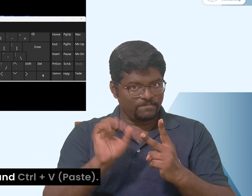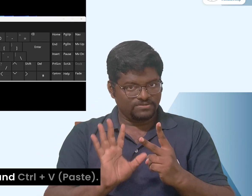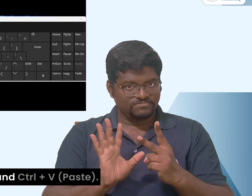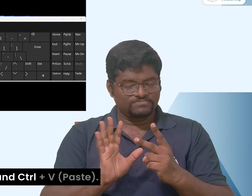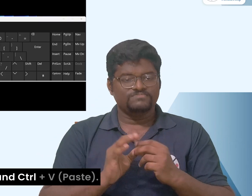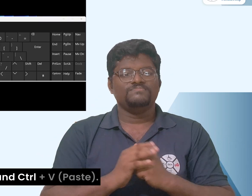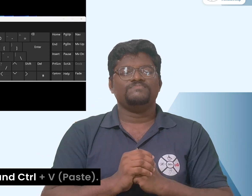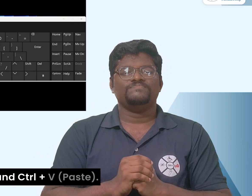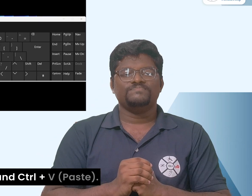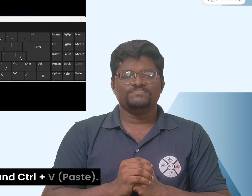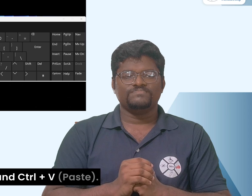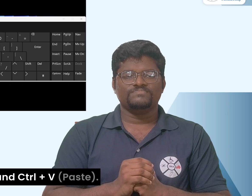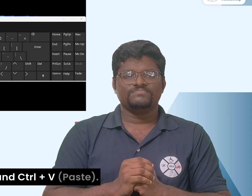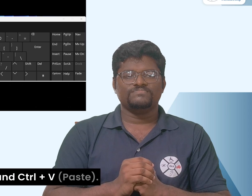and Ctrl+V, paste.